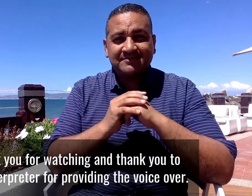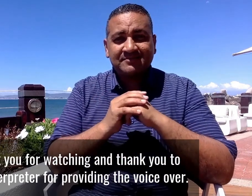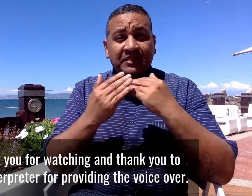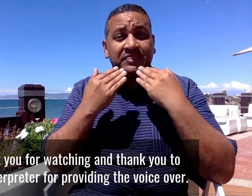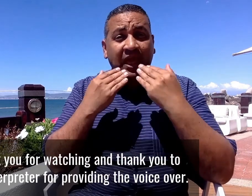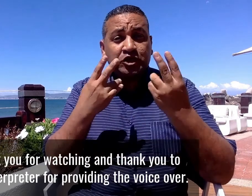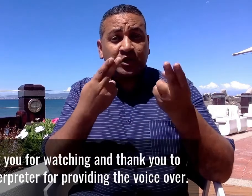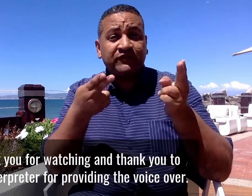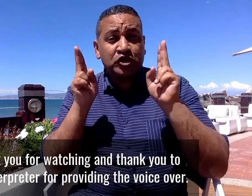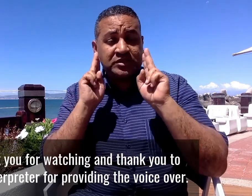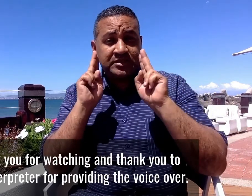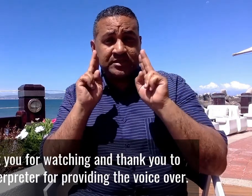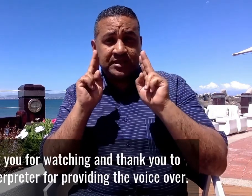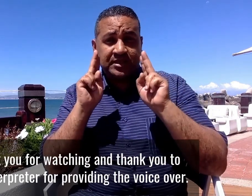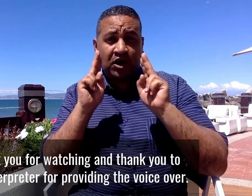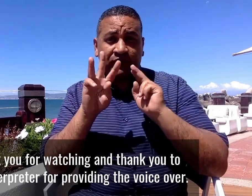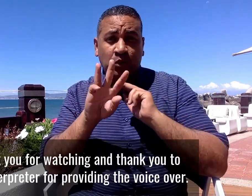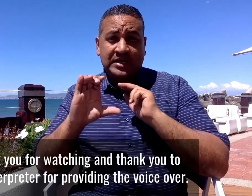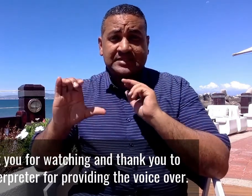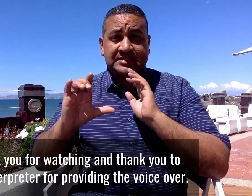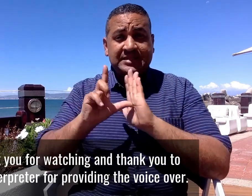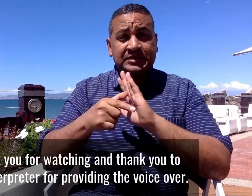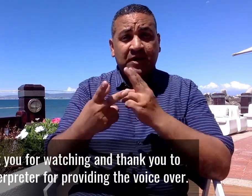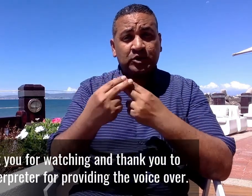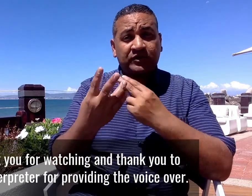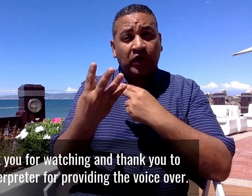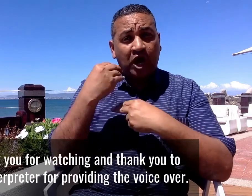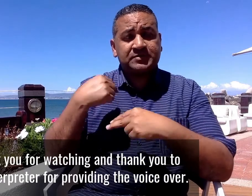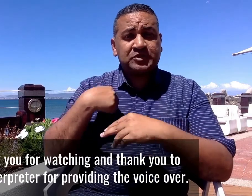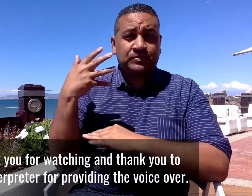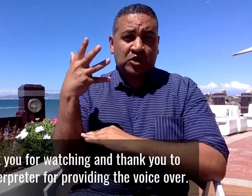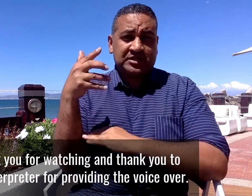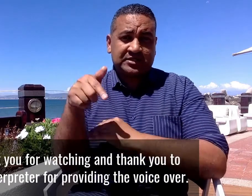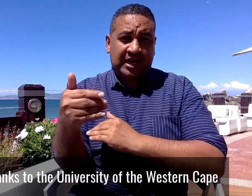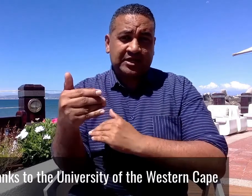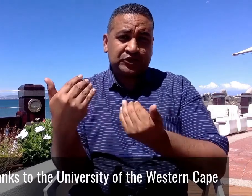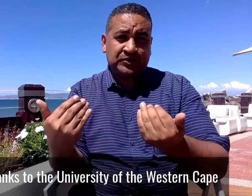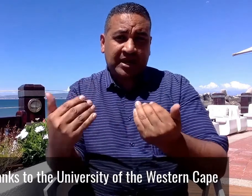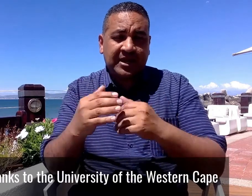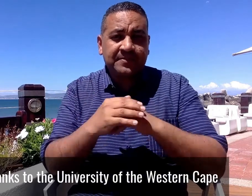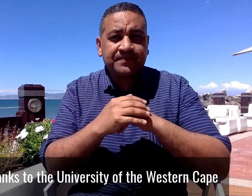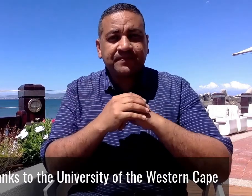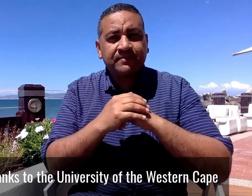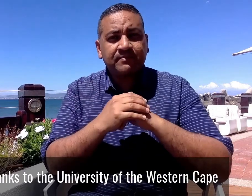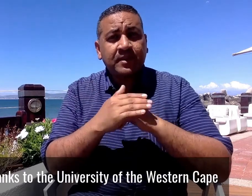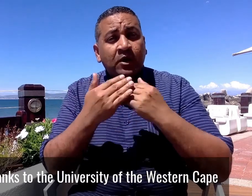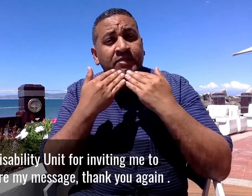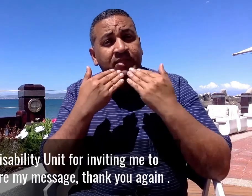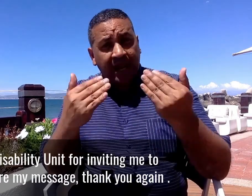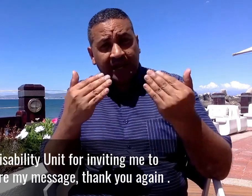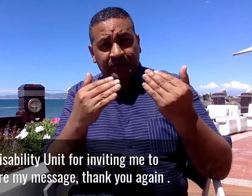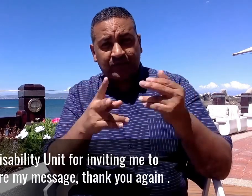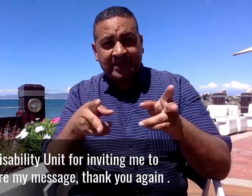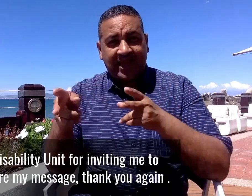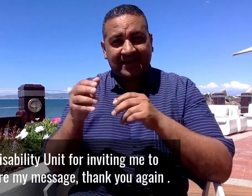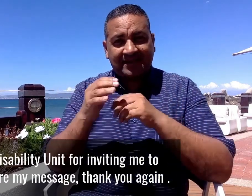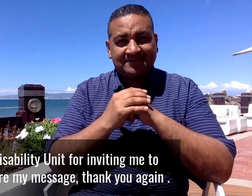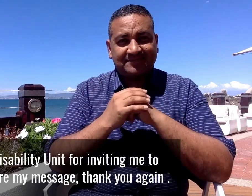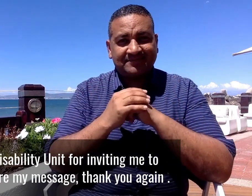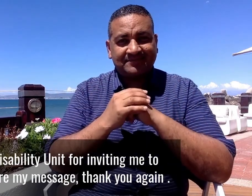can. Thank you for watching, and thank you to the interpreter for providing the voiceover. A special thanks to the University of the Western